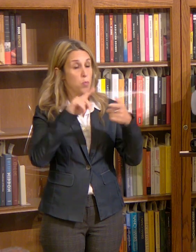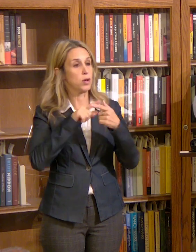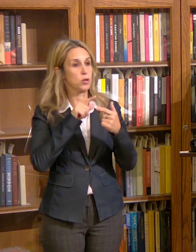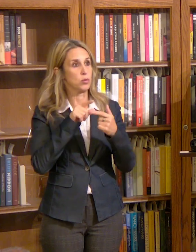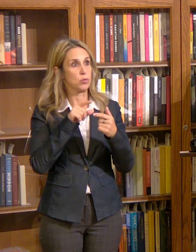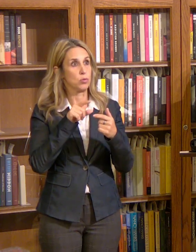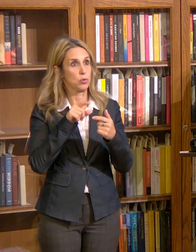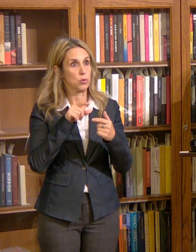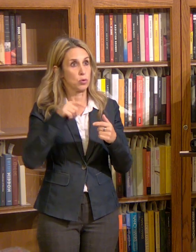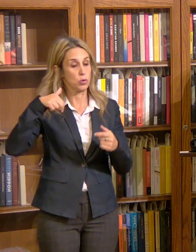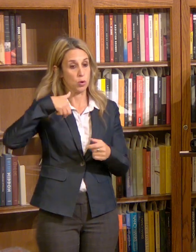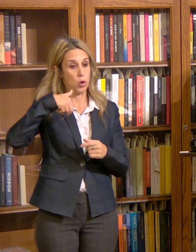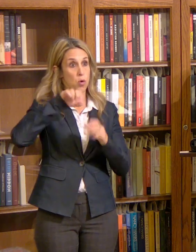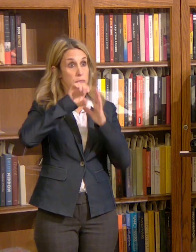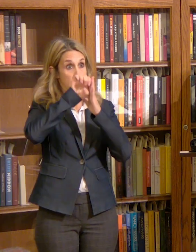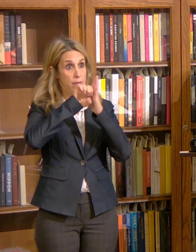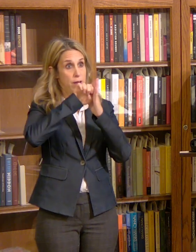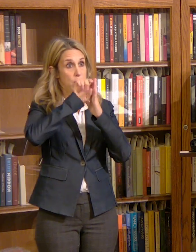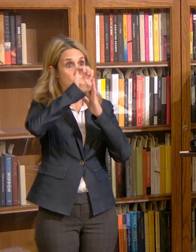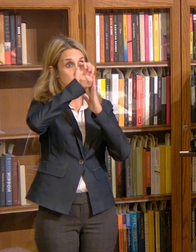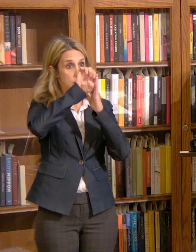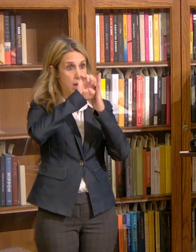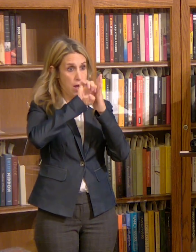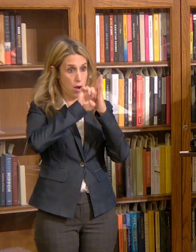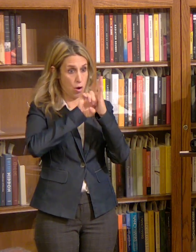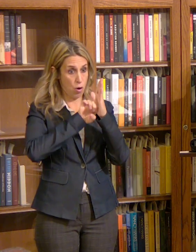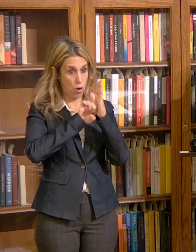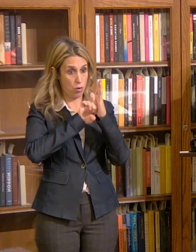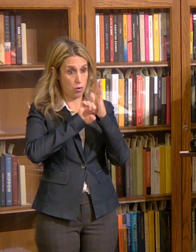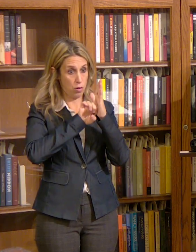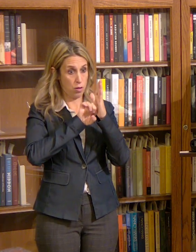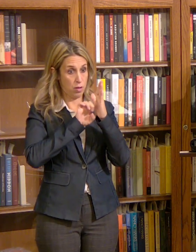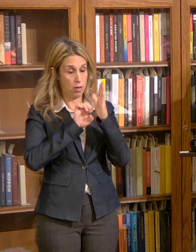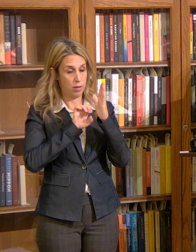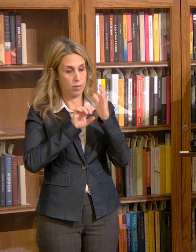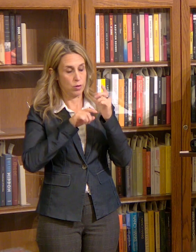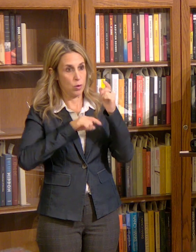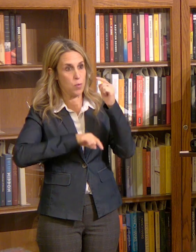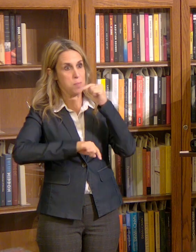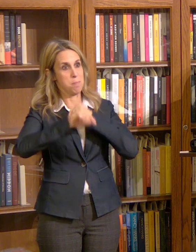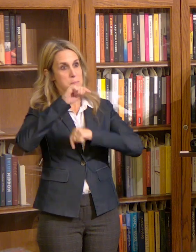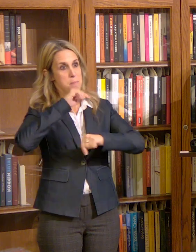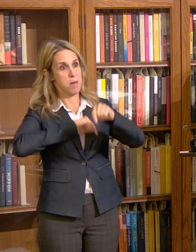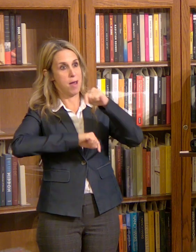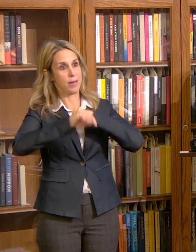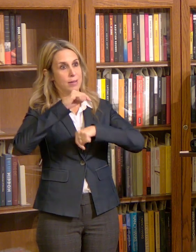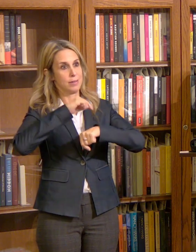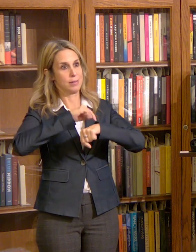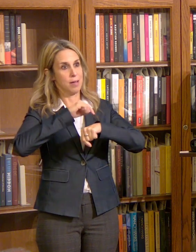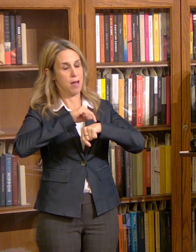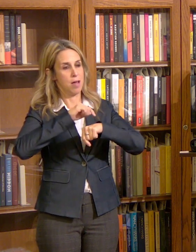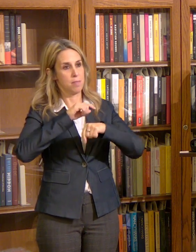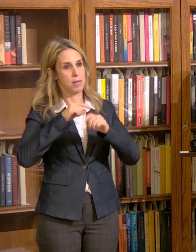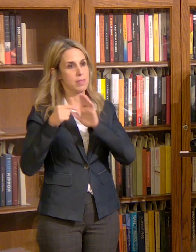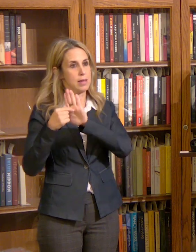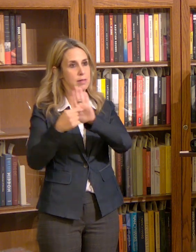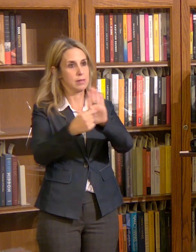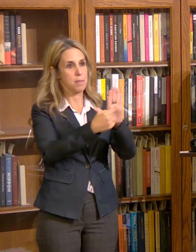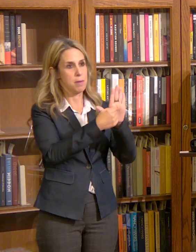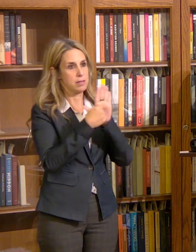descend down the elevator going back in time in the main exhibit Gallery